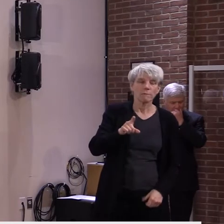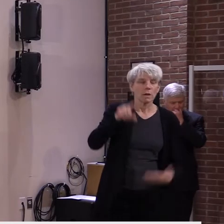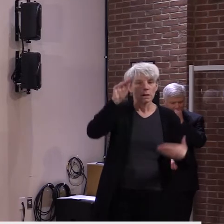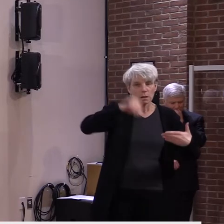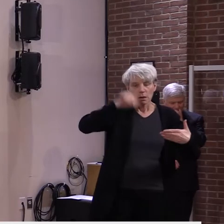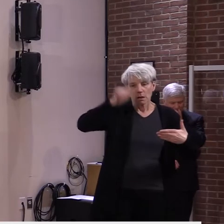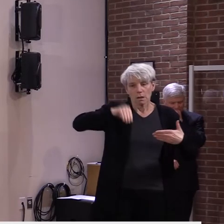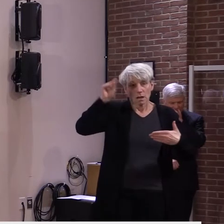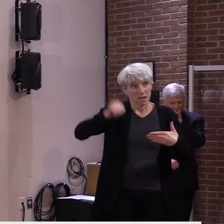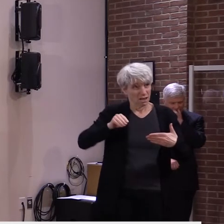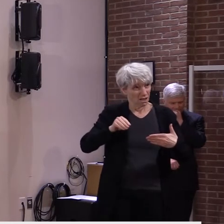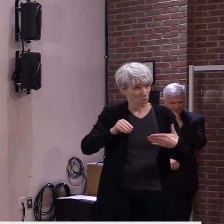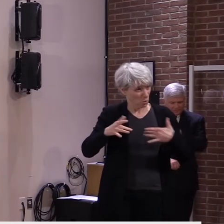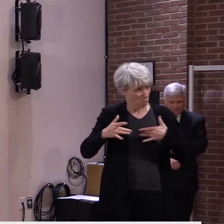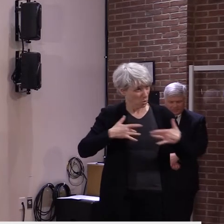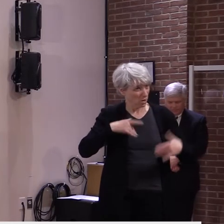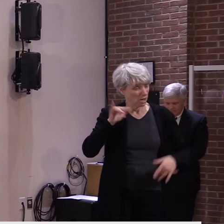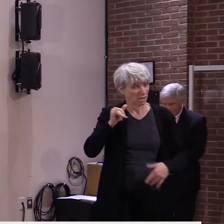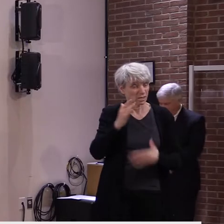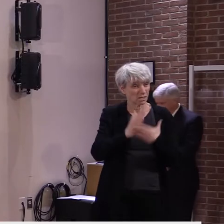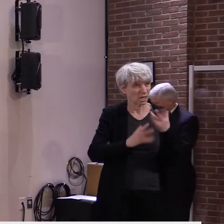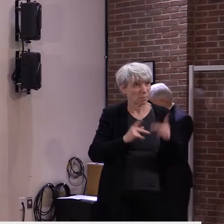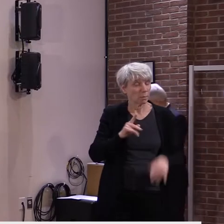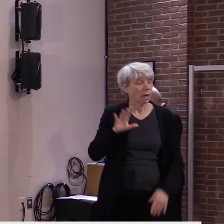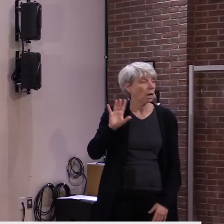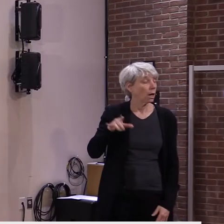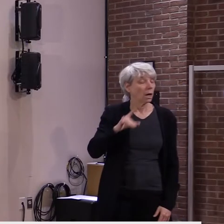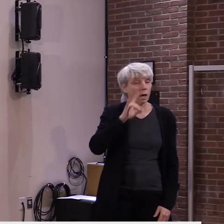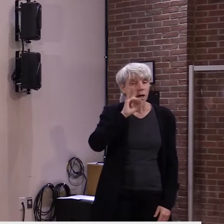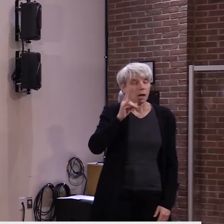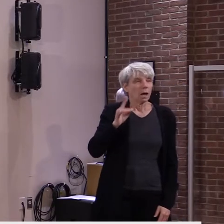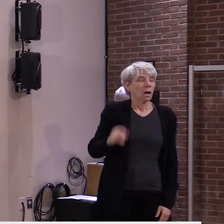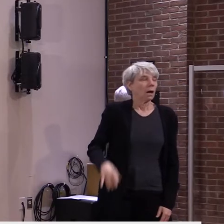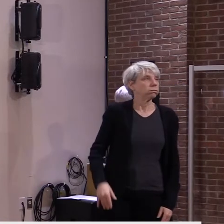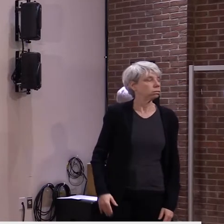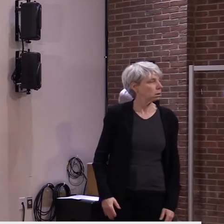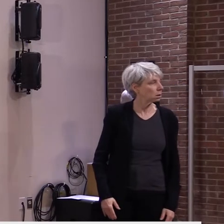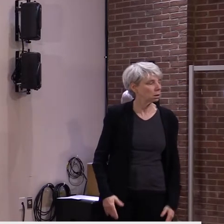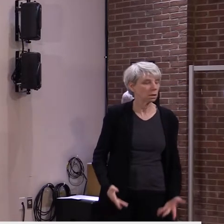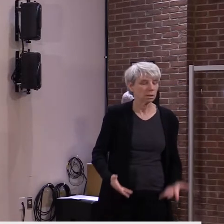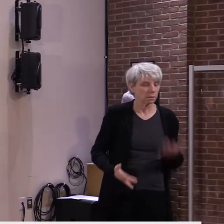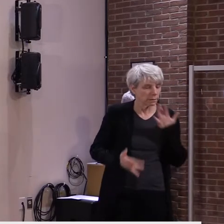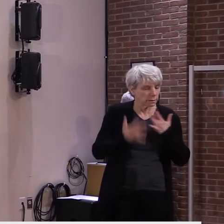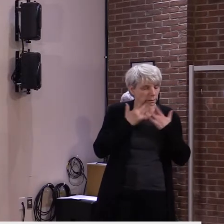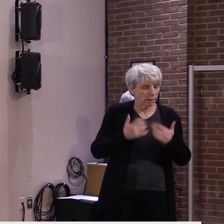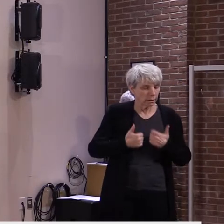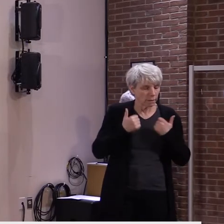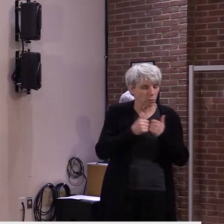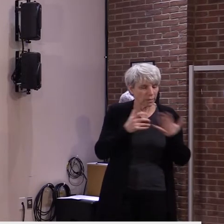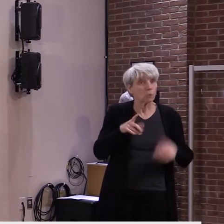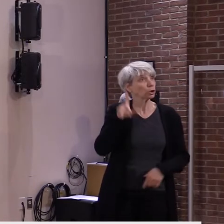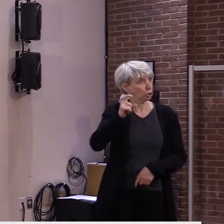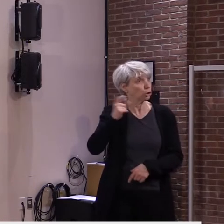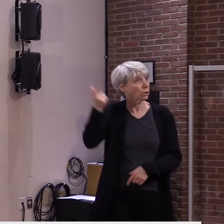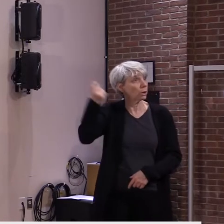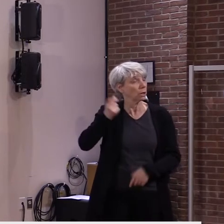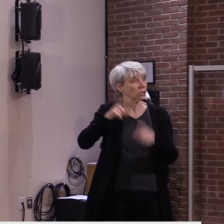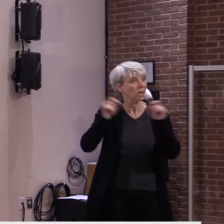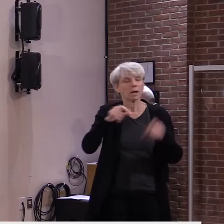people from continuing on unemployment benefits, even though they would qualify to receive them?